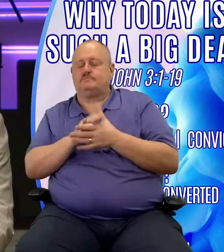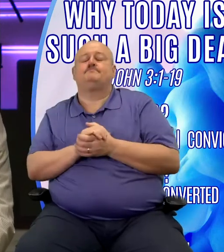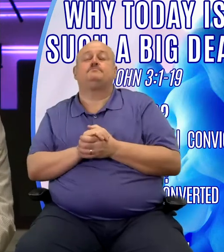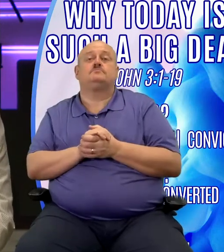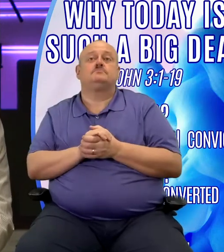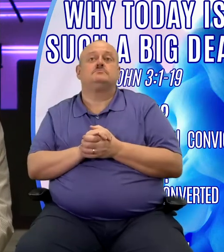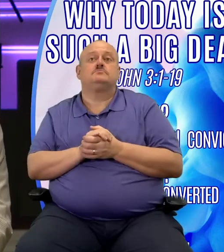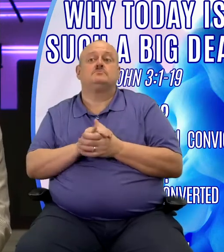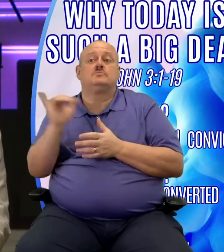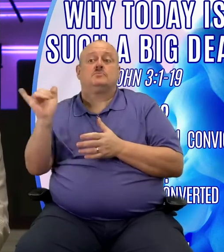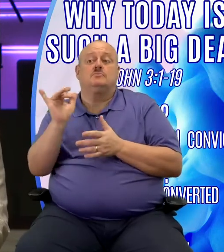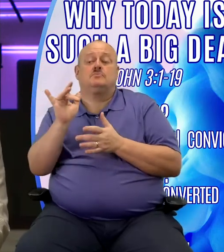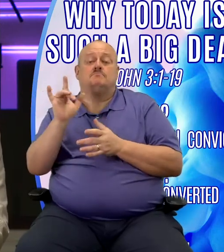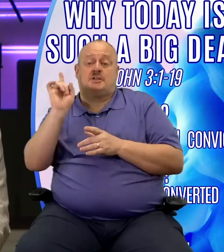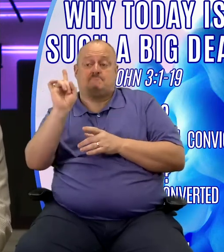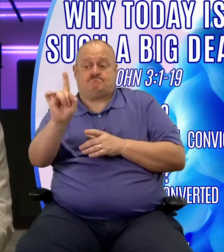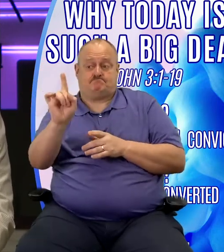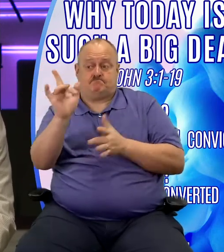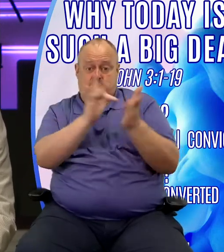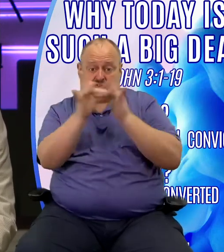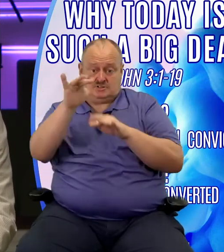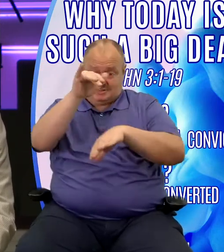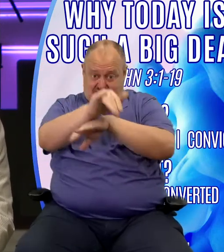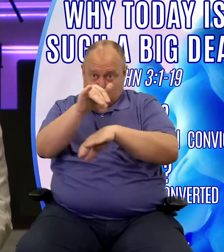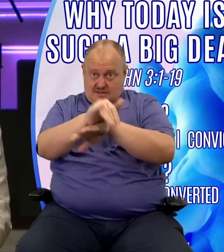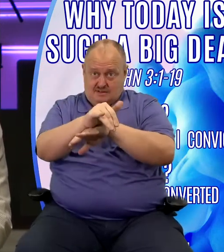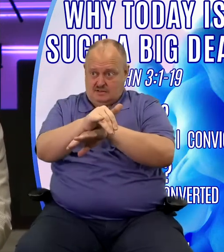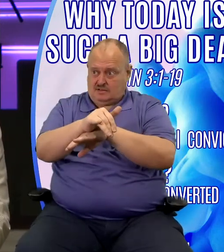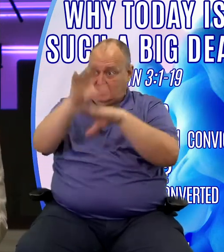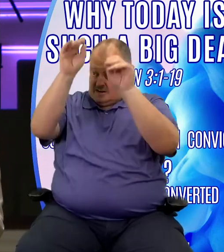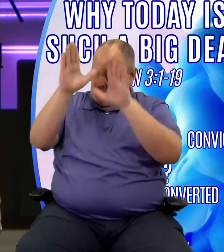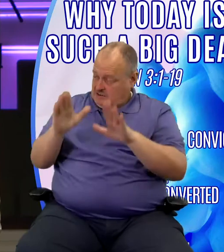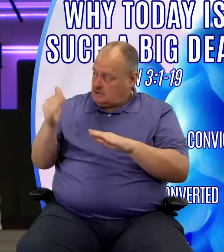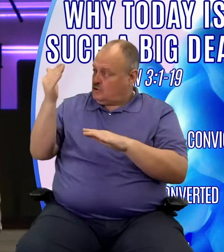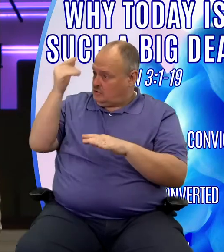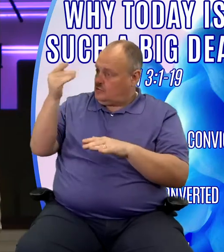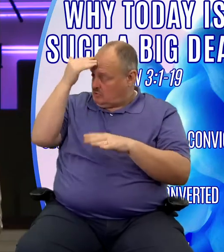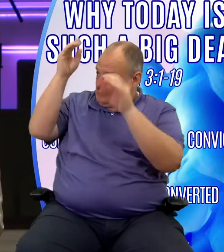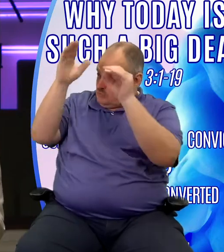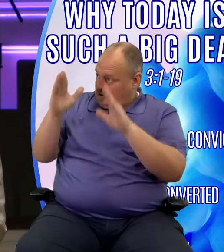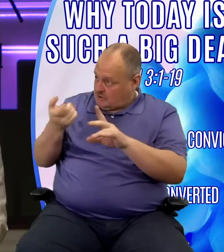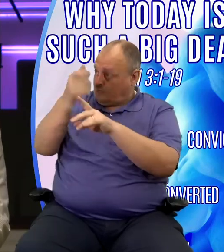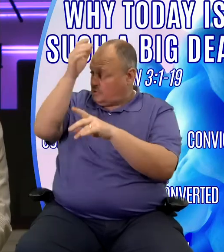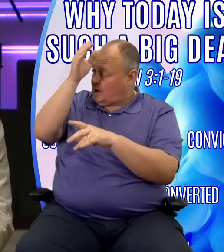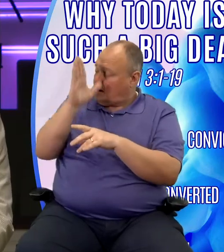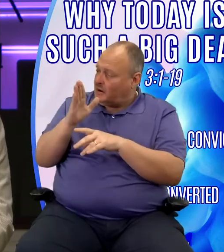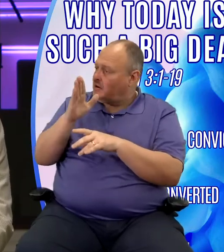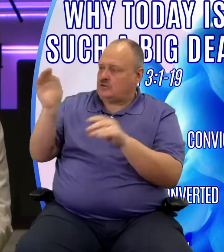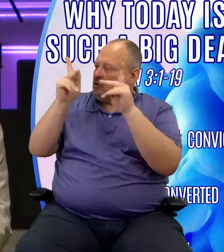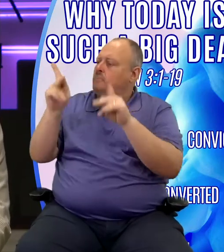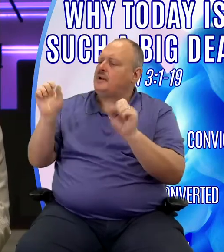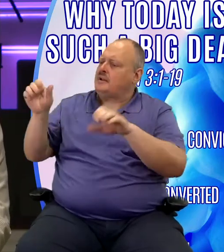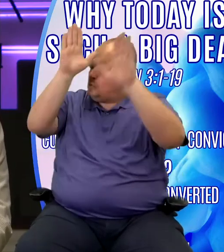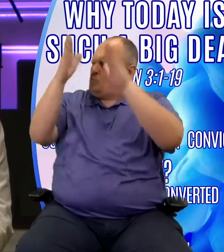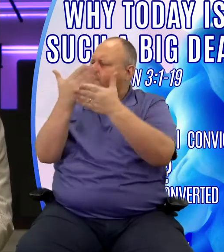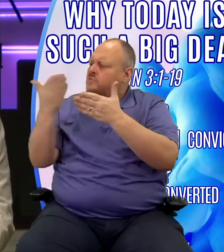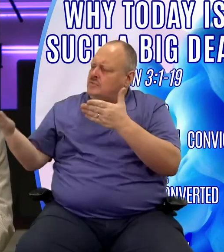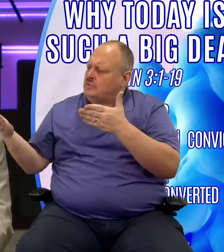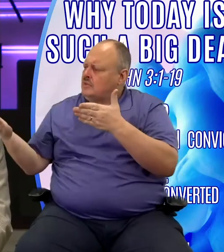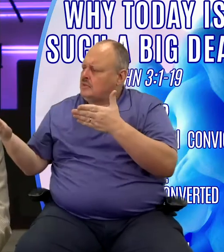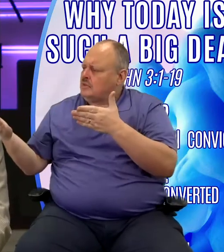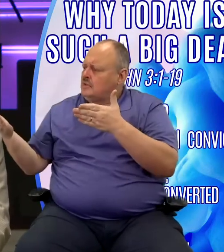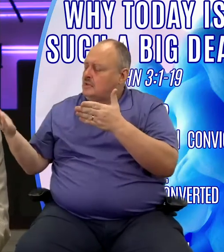same came to Jesus by night. He said unto him, Rabbi, we know that thou art a teacher come from God, for no man can do these miracles that thou